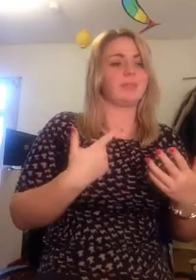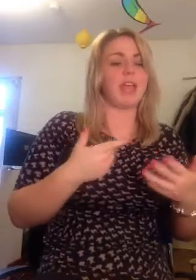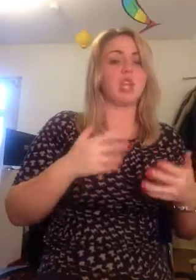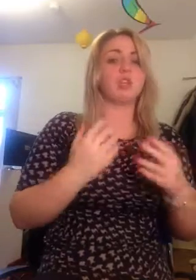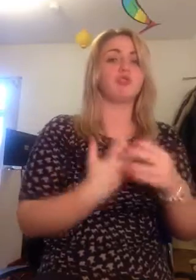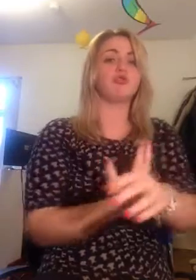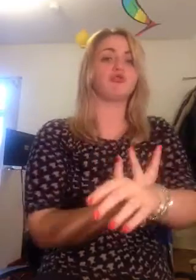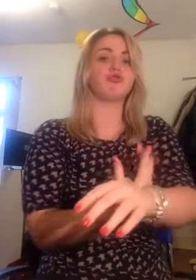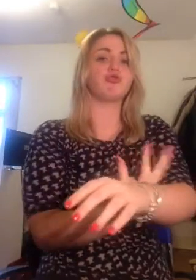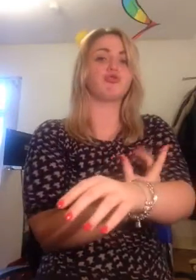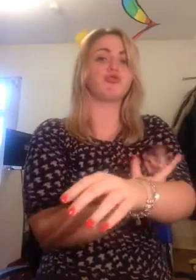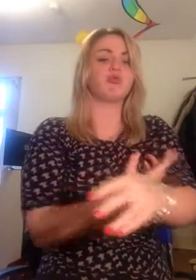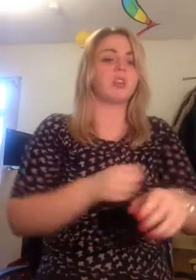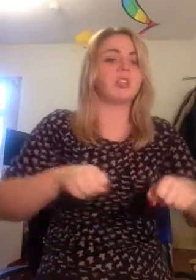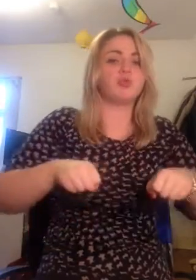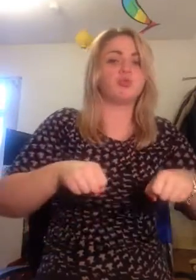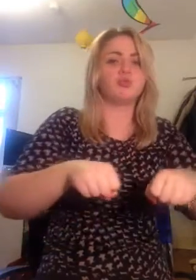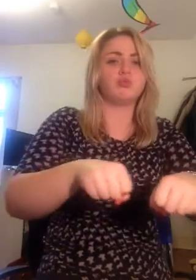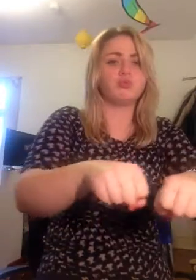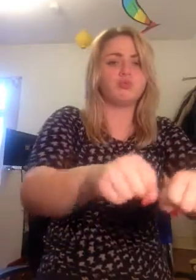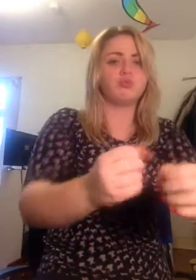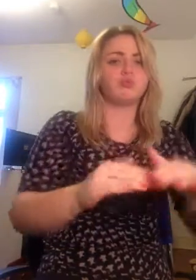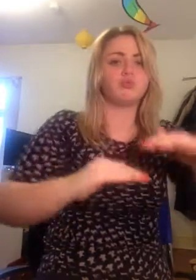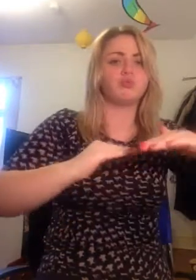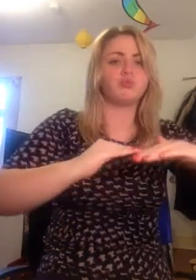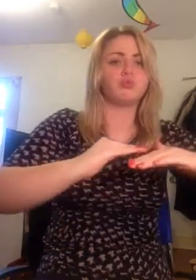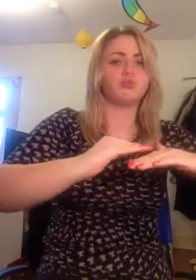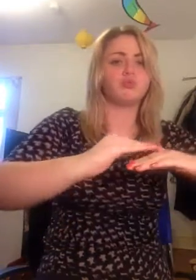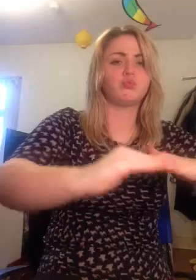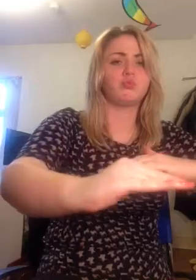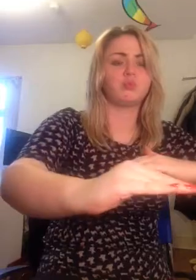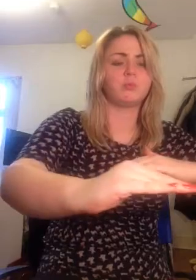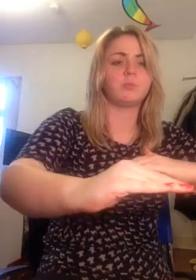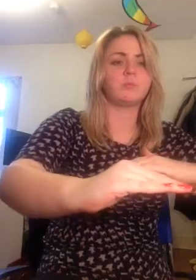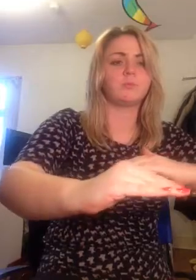zoo that I have at the bottom of my garden, with the elephants. Oh, right, okay. You've got one of those as well.